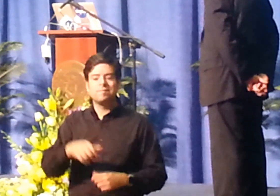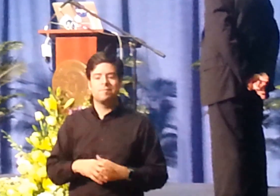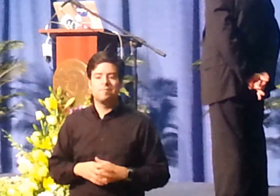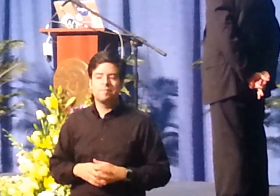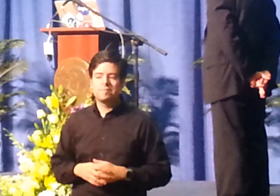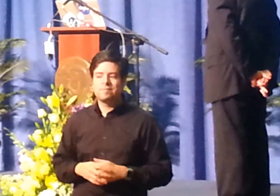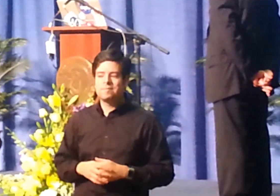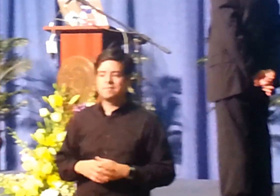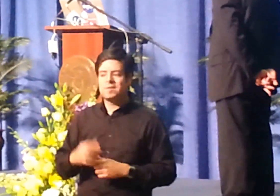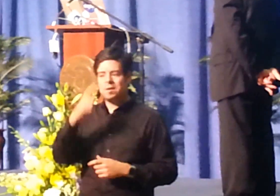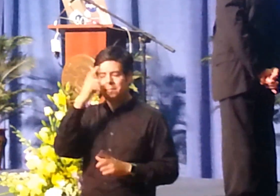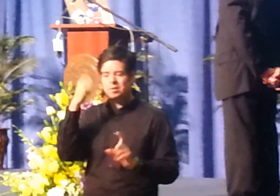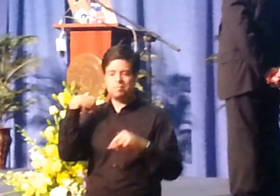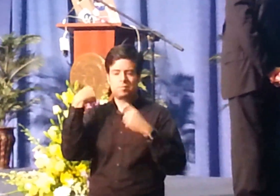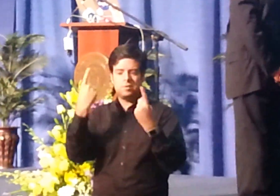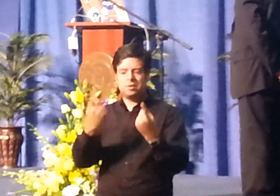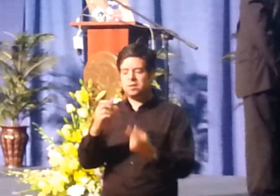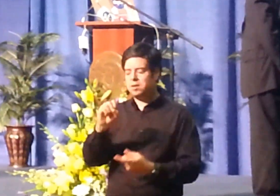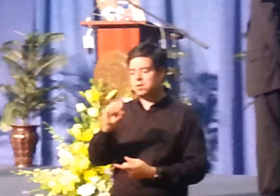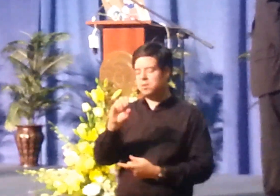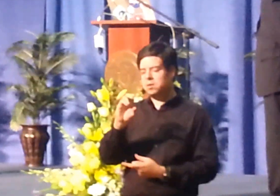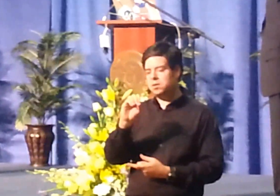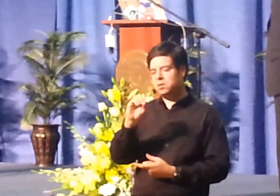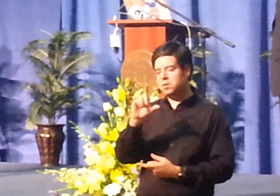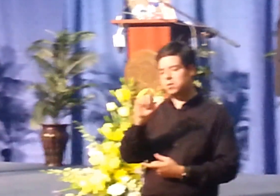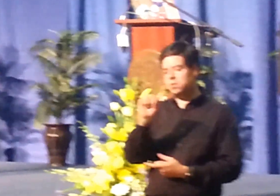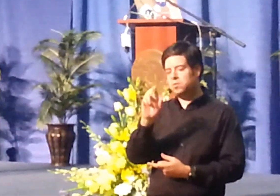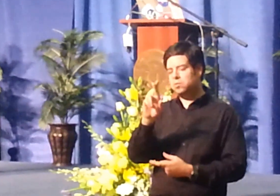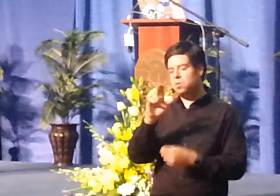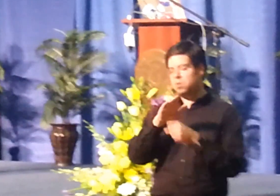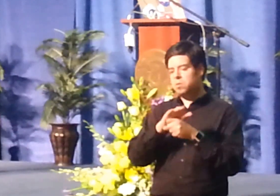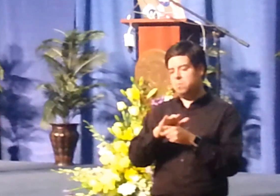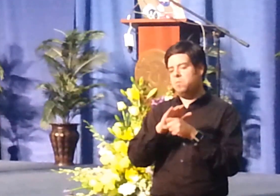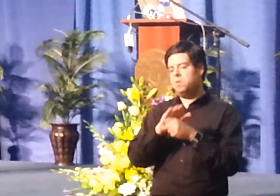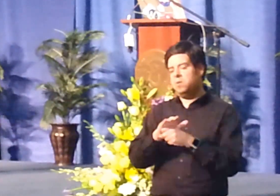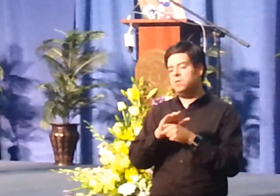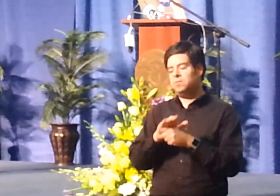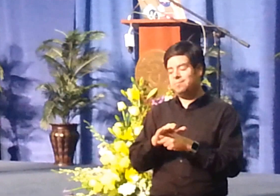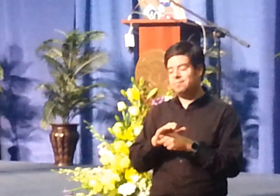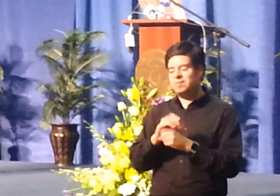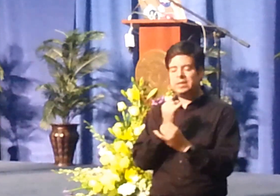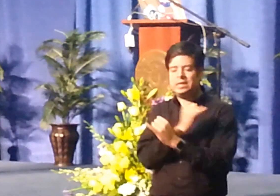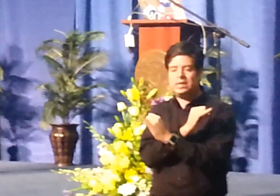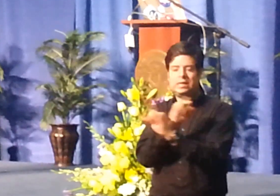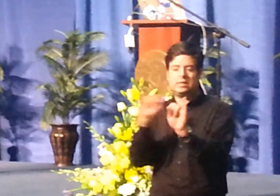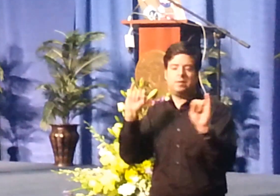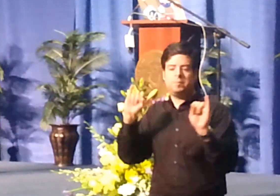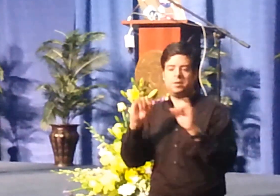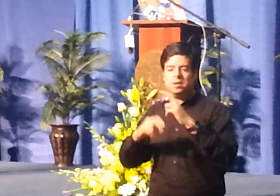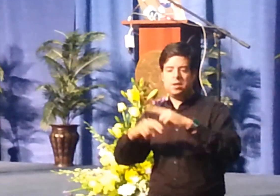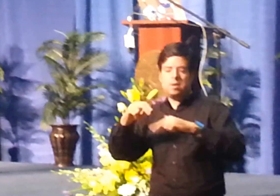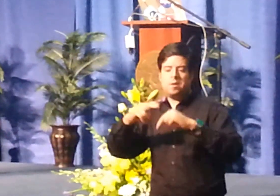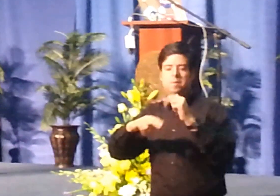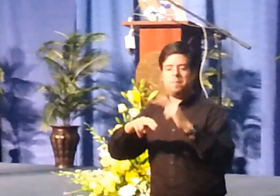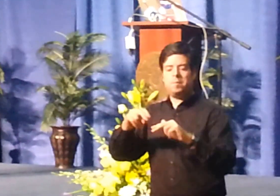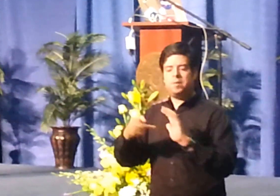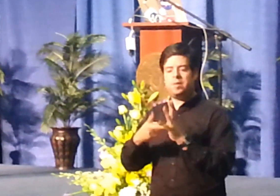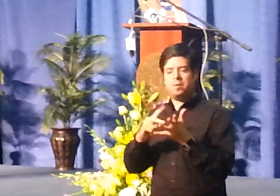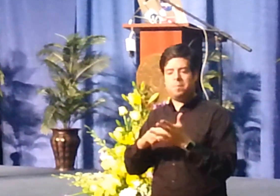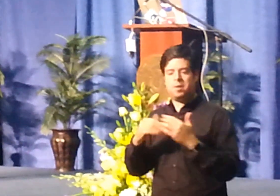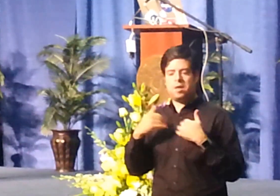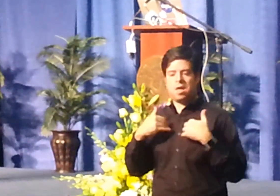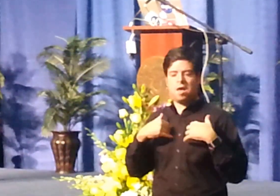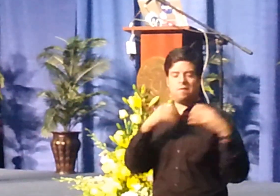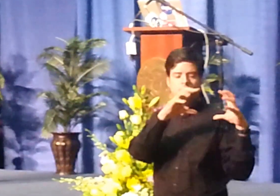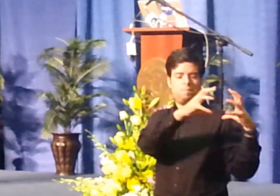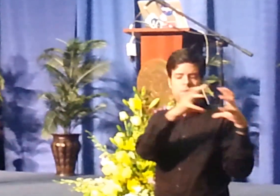it's by long tradition called solar pressure. And so this will be an independently built spacecraft that will enable interplanetary